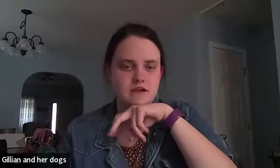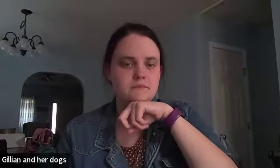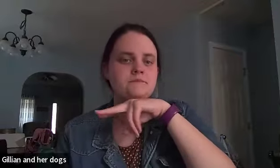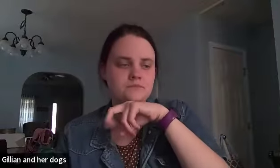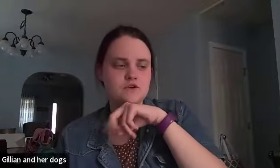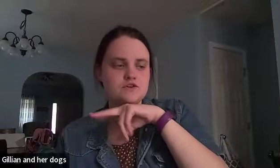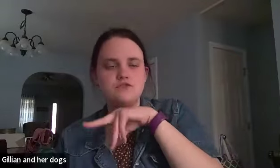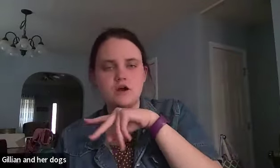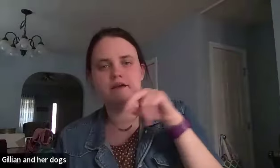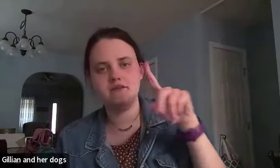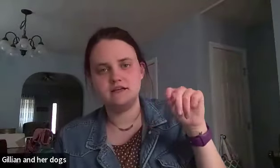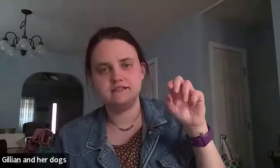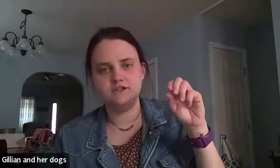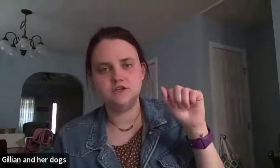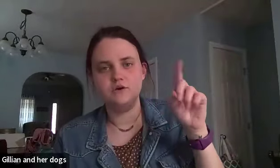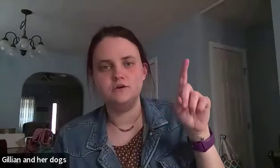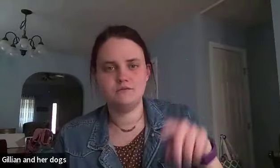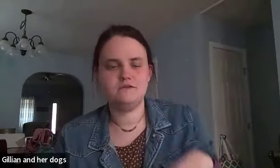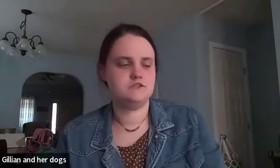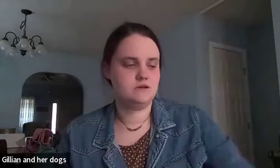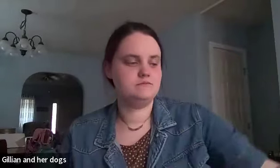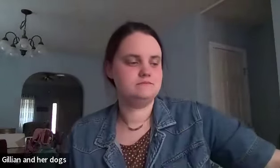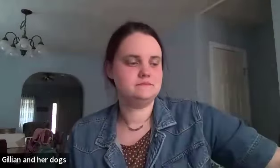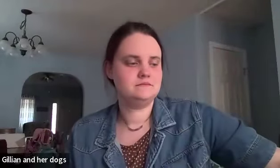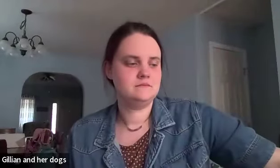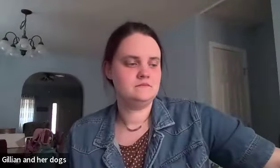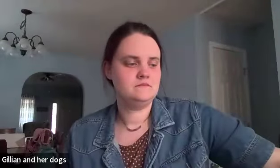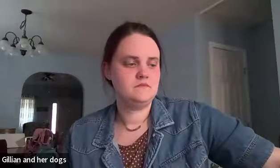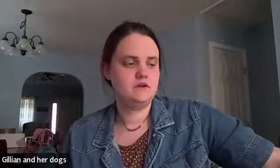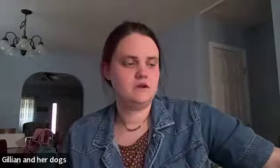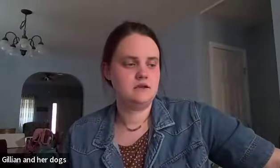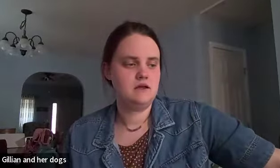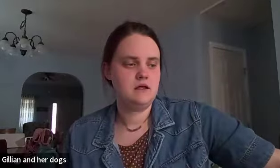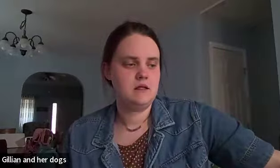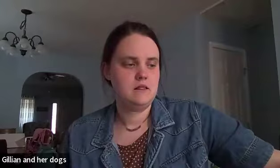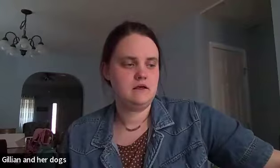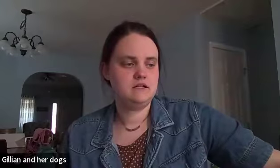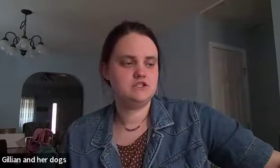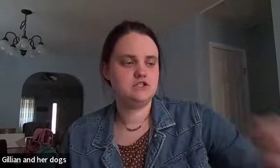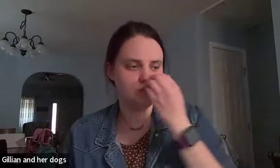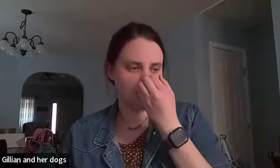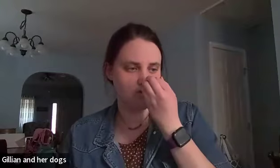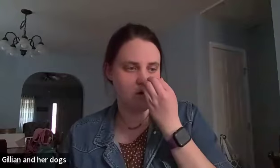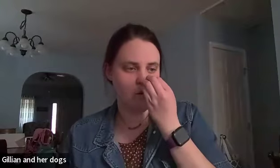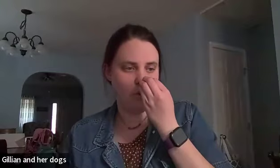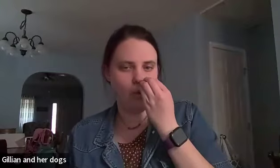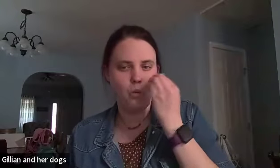Okay. So frog, and then like I said, toad of finger swell. All right. Let's